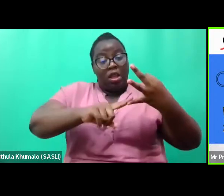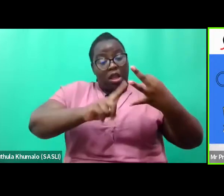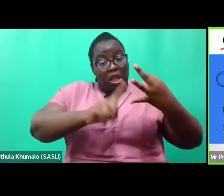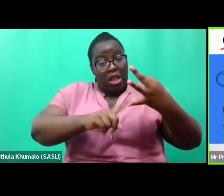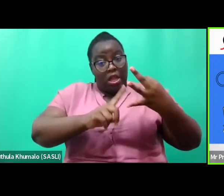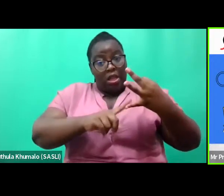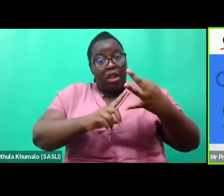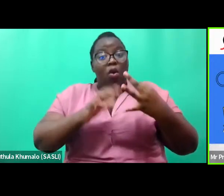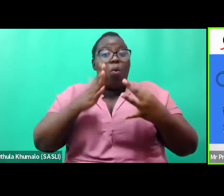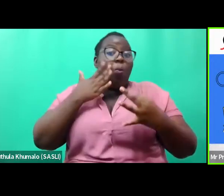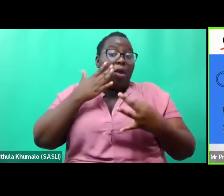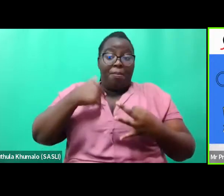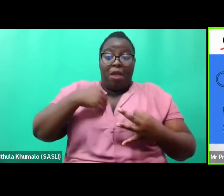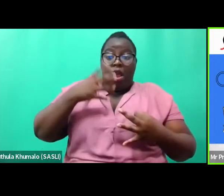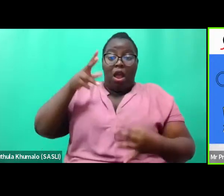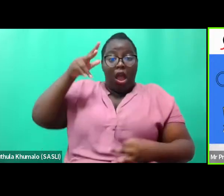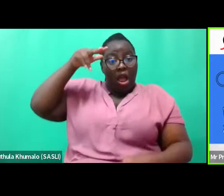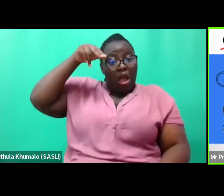graduated,